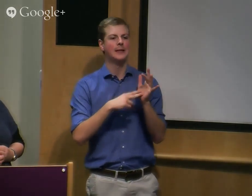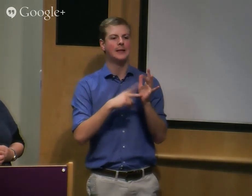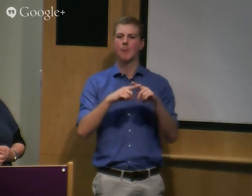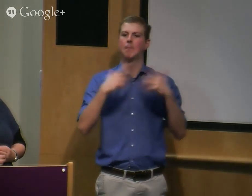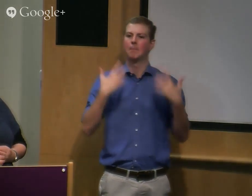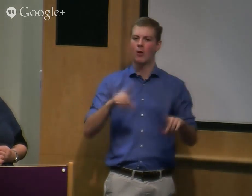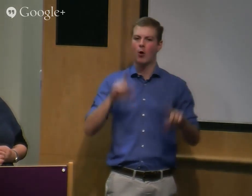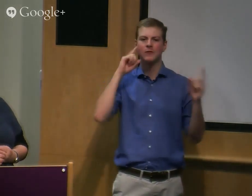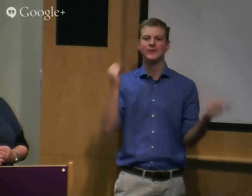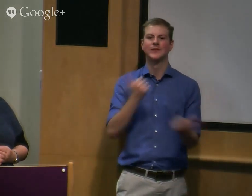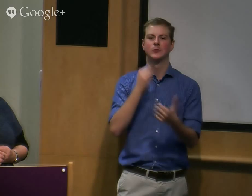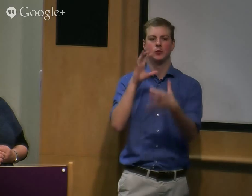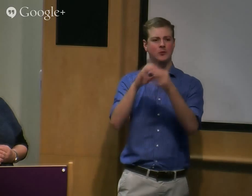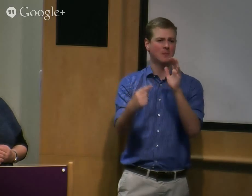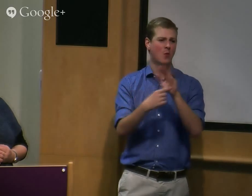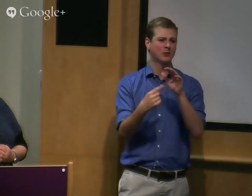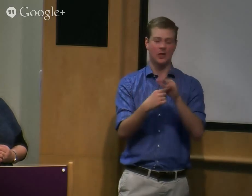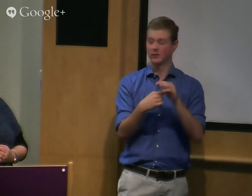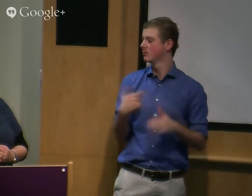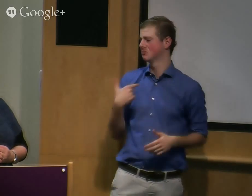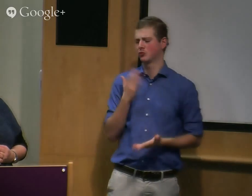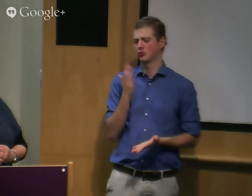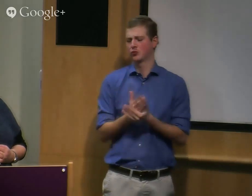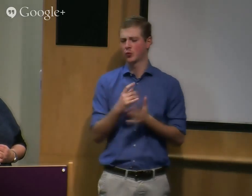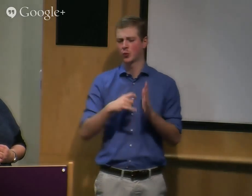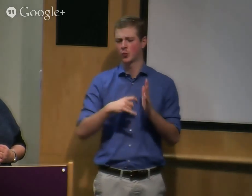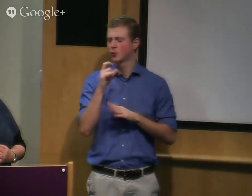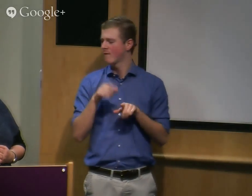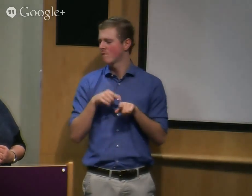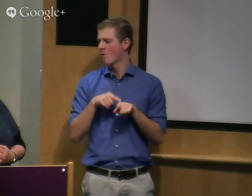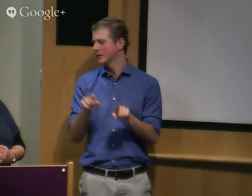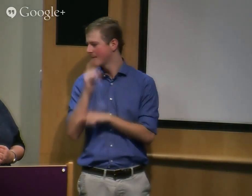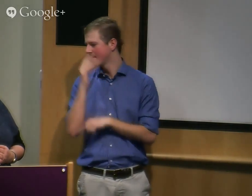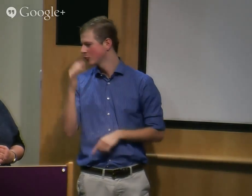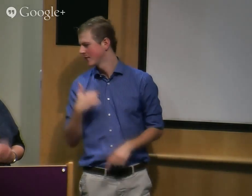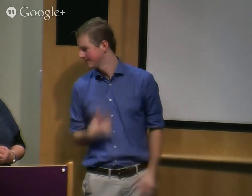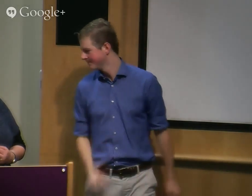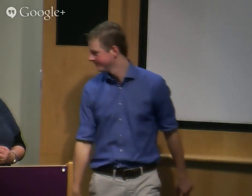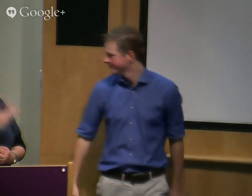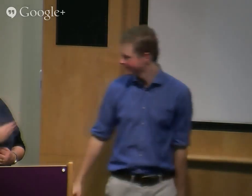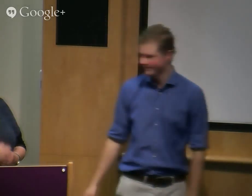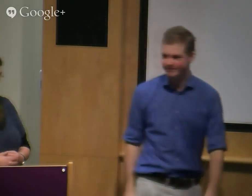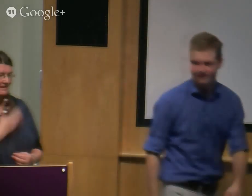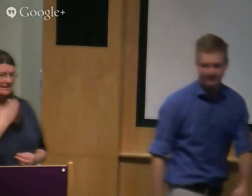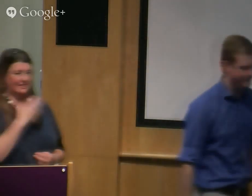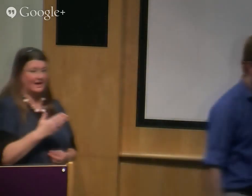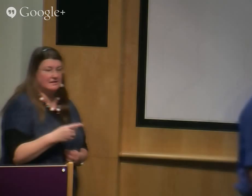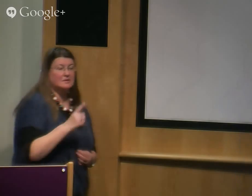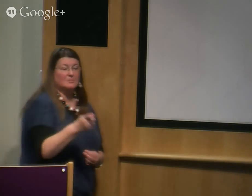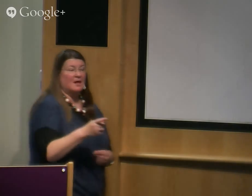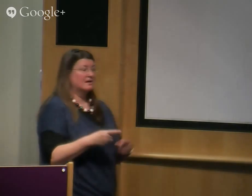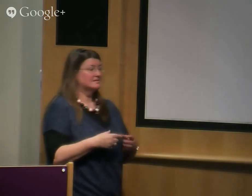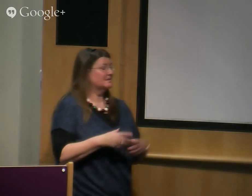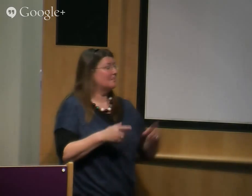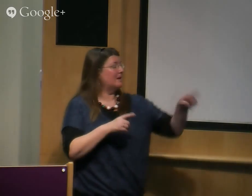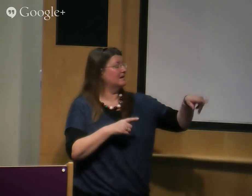information. Yeah. And there's alumni as well who come to universities and who have experiences. So we follow the same philosophy that we're all able to share